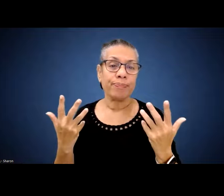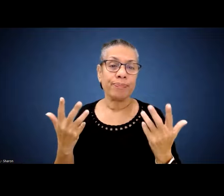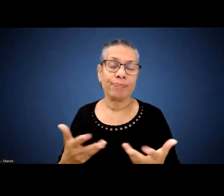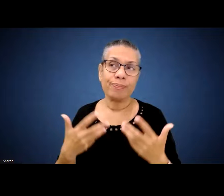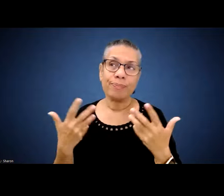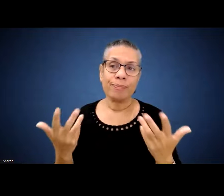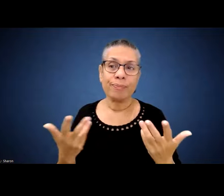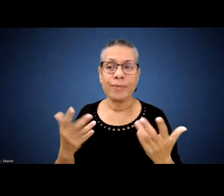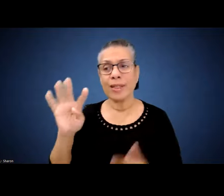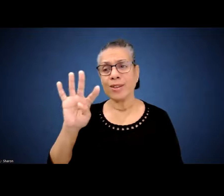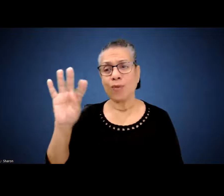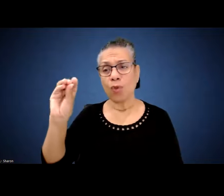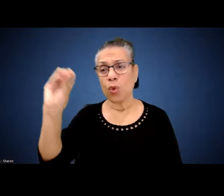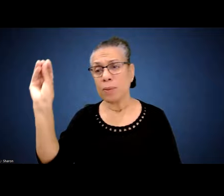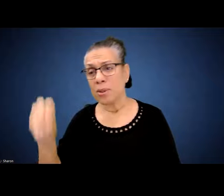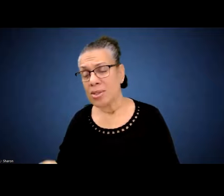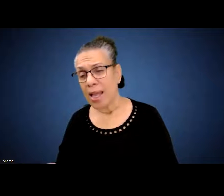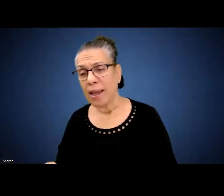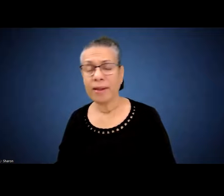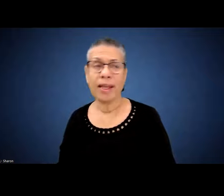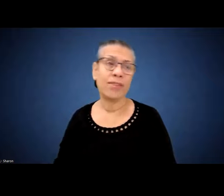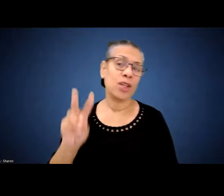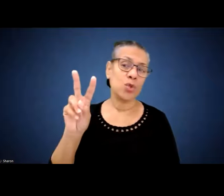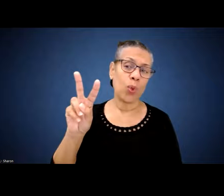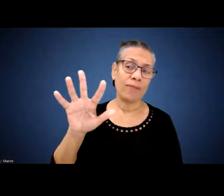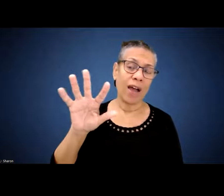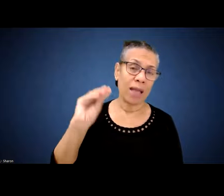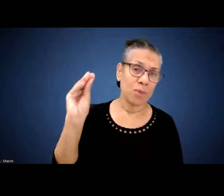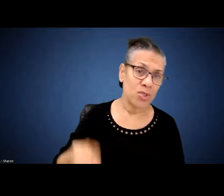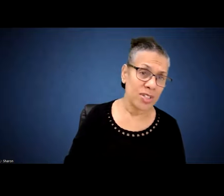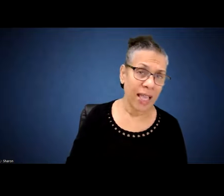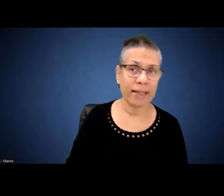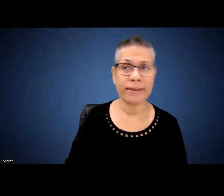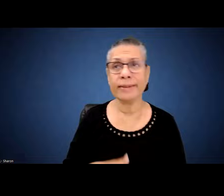there's the 40% and then there's 25% and the,